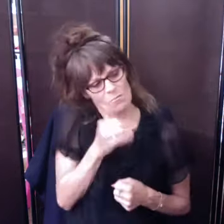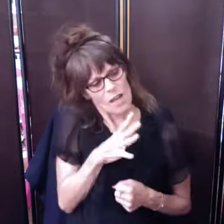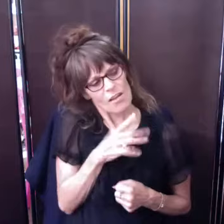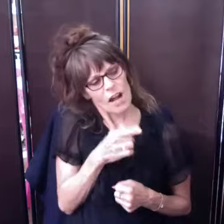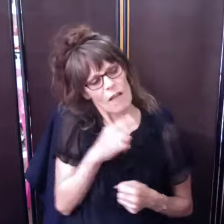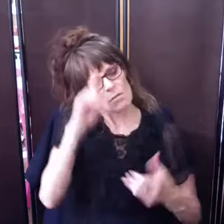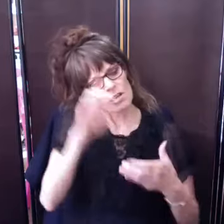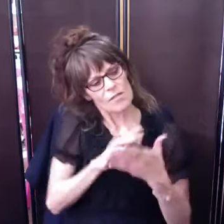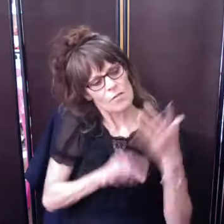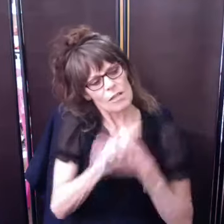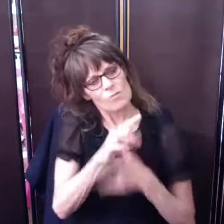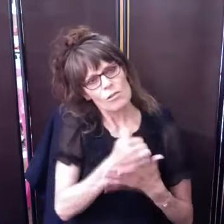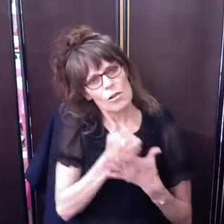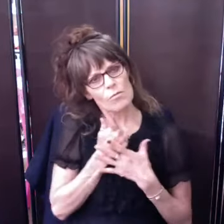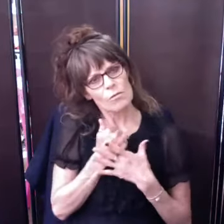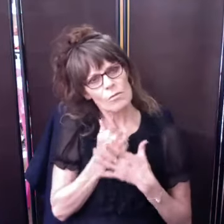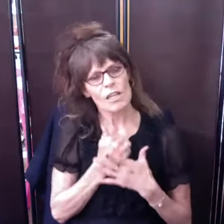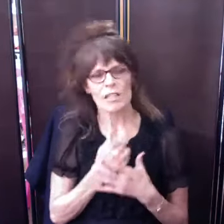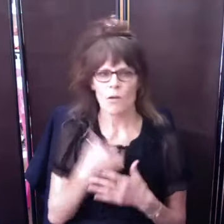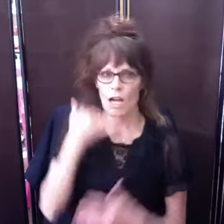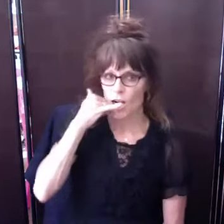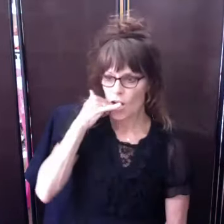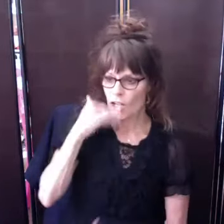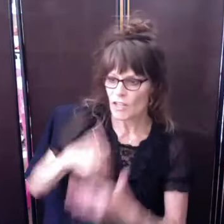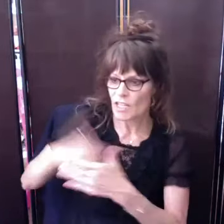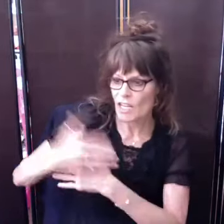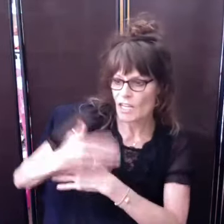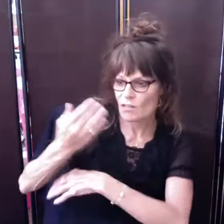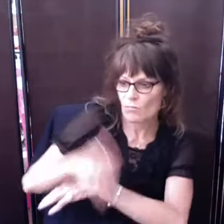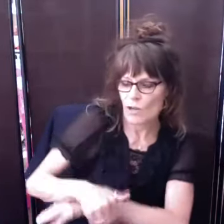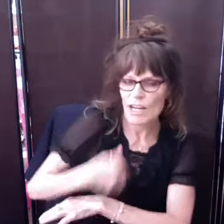And when I got up and made the telephone call on the morning of the 25th, I was willing to accept his direction.